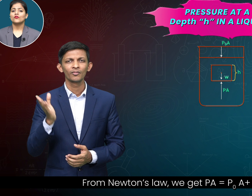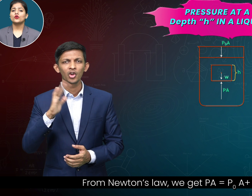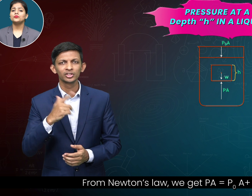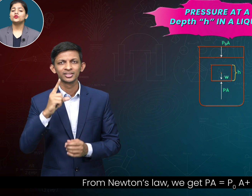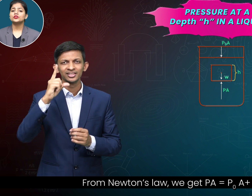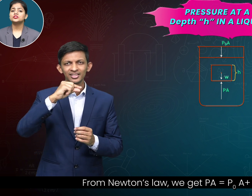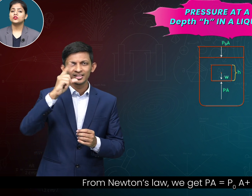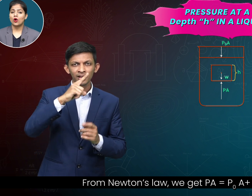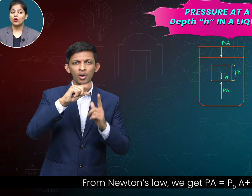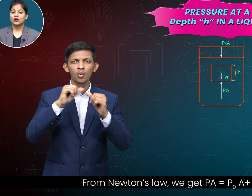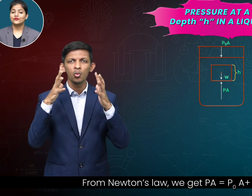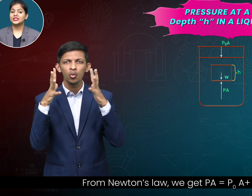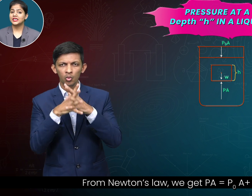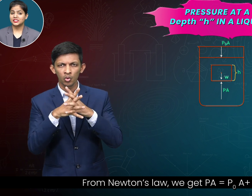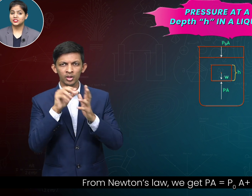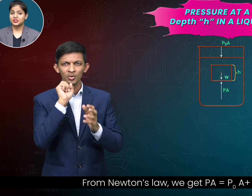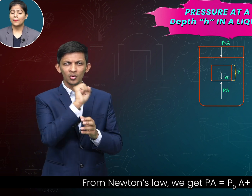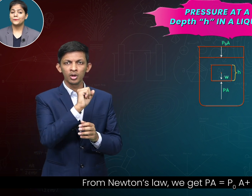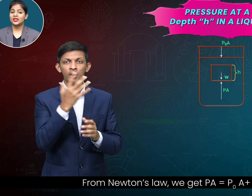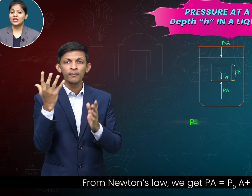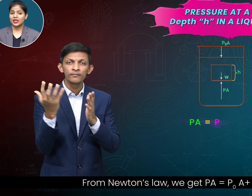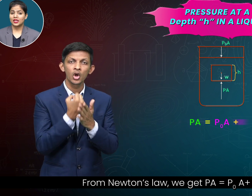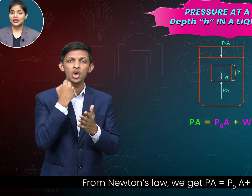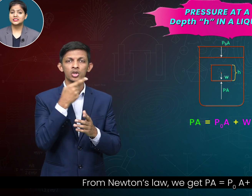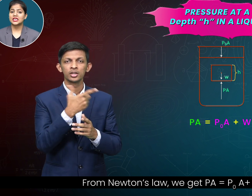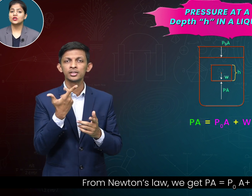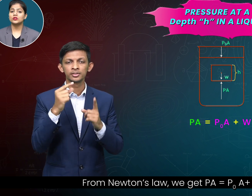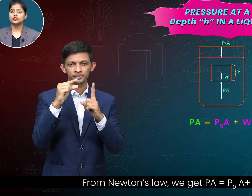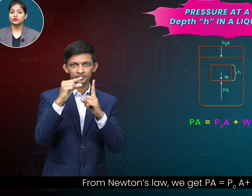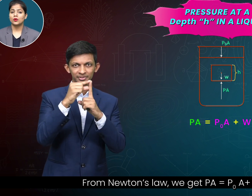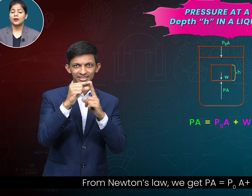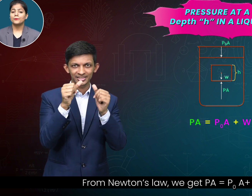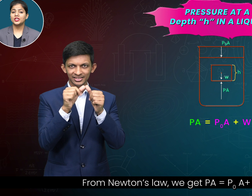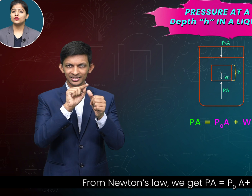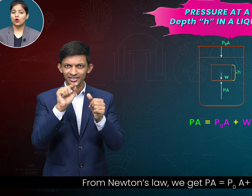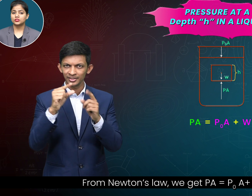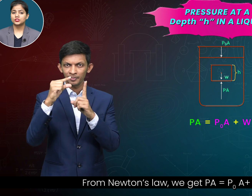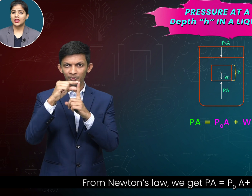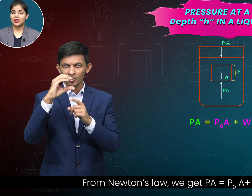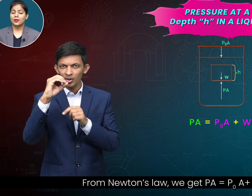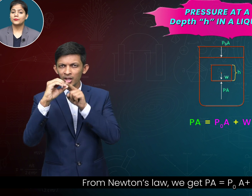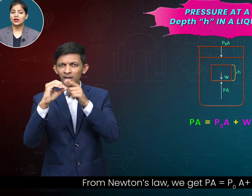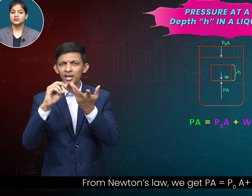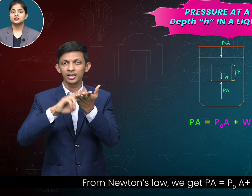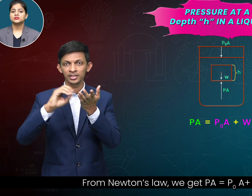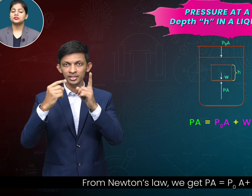From Newton's law, we get PA is equal to P naught A plus